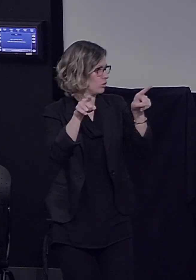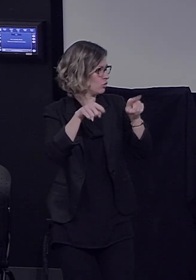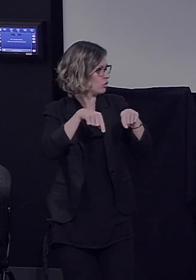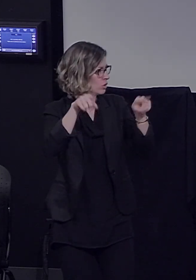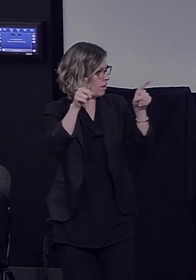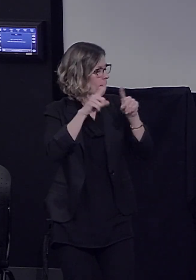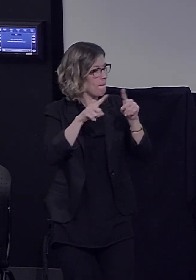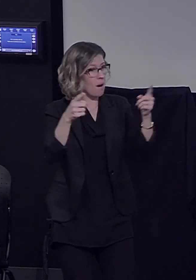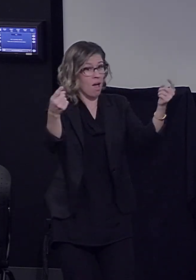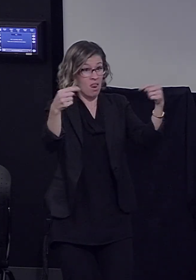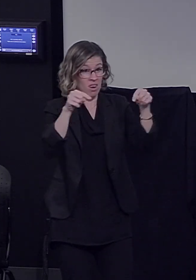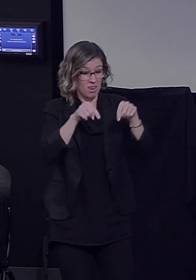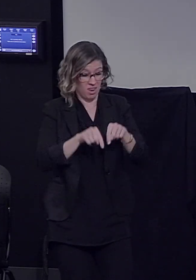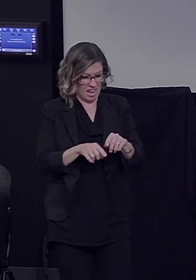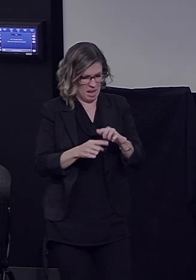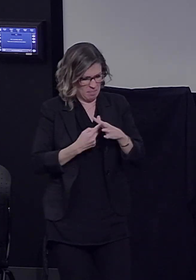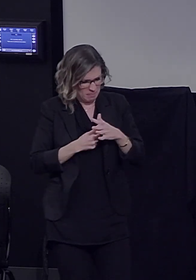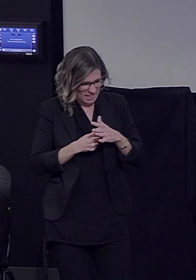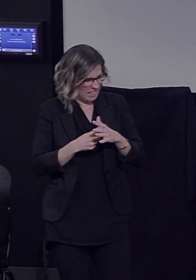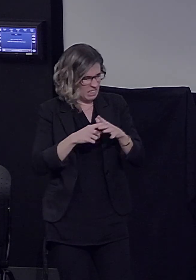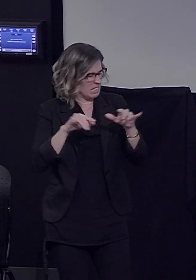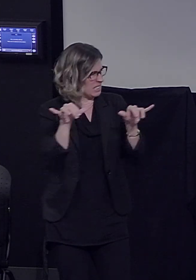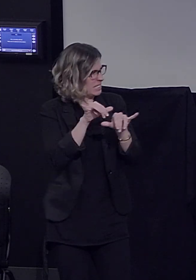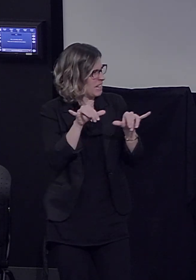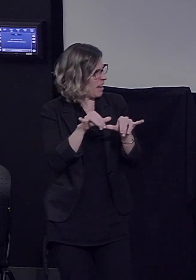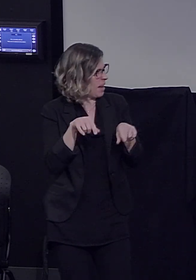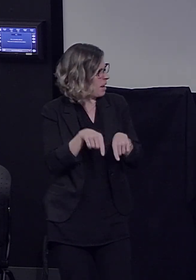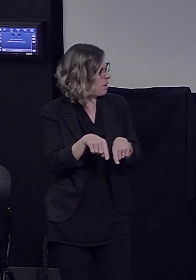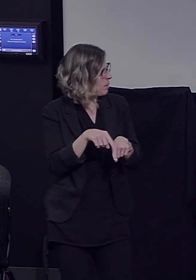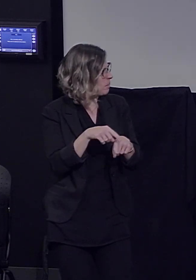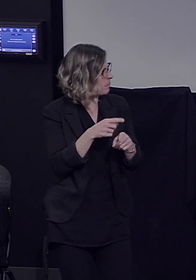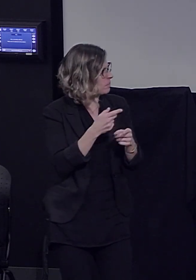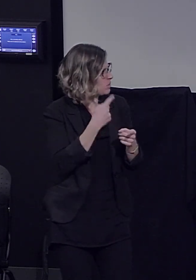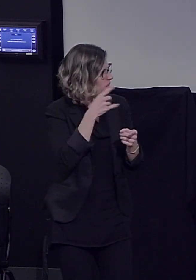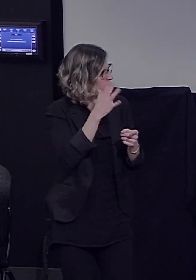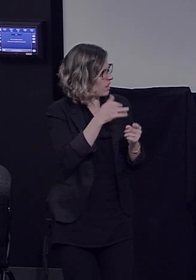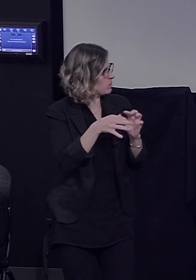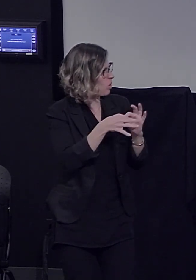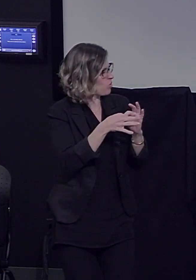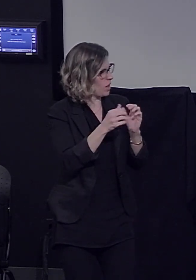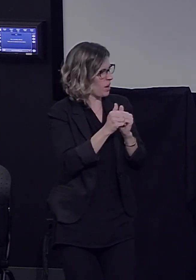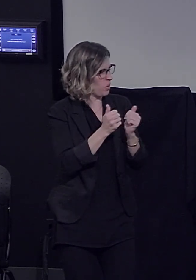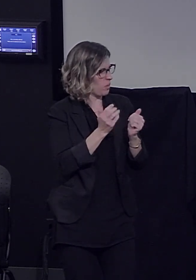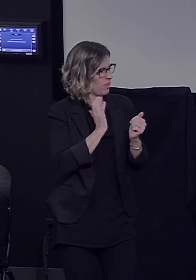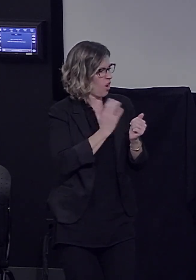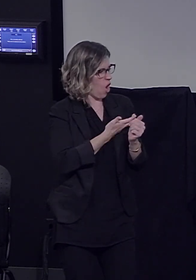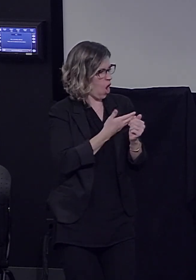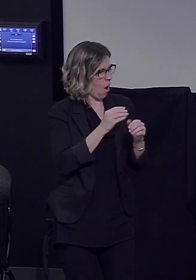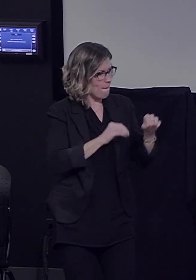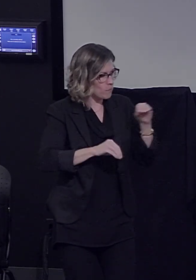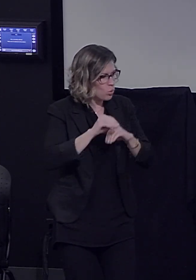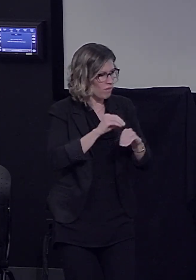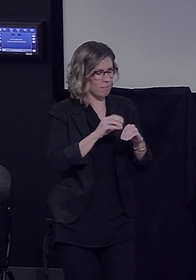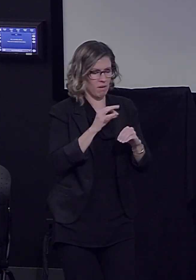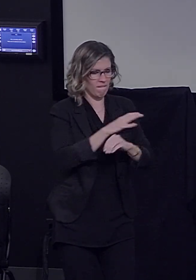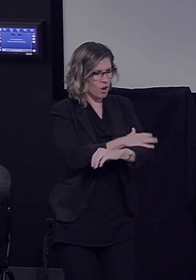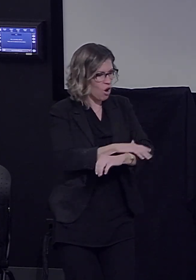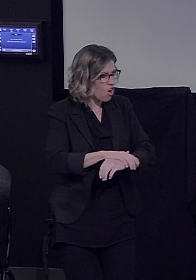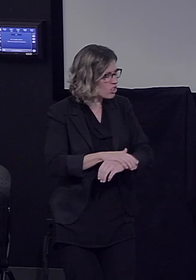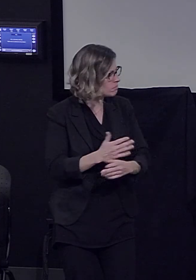both language, sign language is the same. It's a proto-language that's related to our movement of the arm and so on.